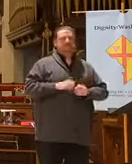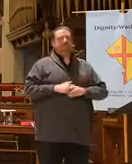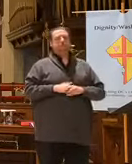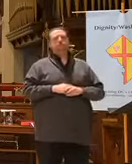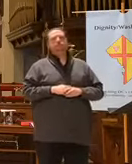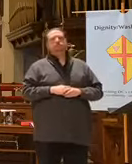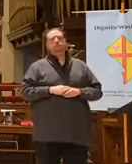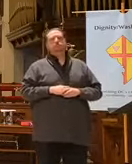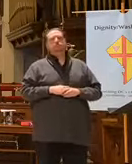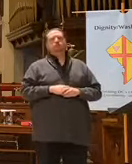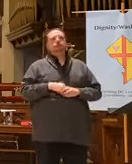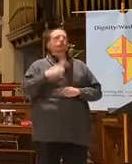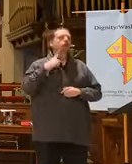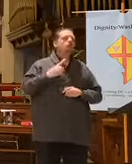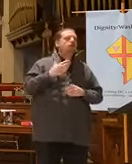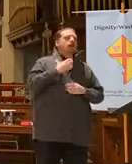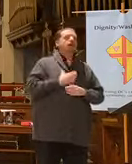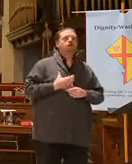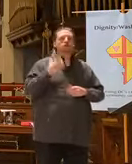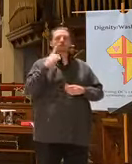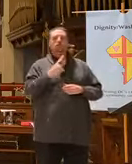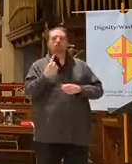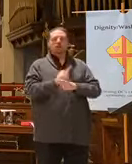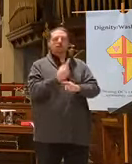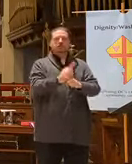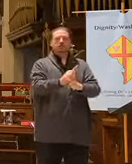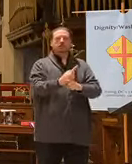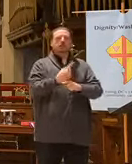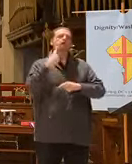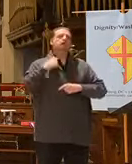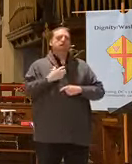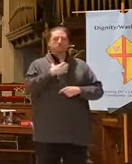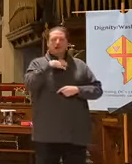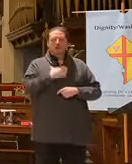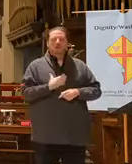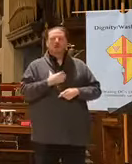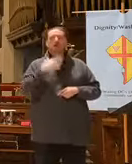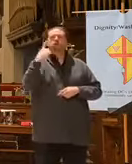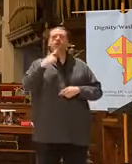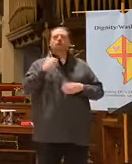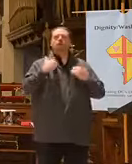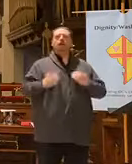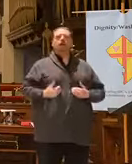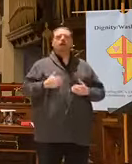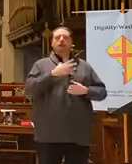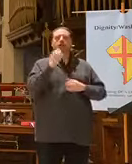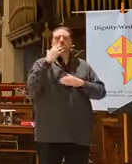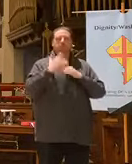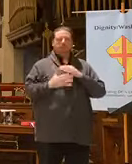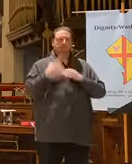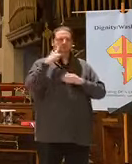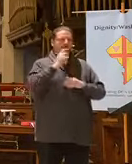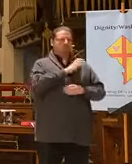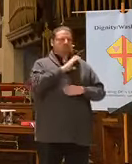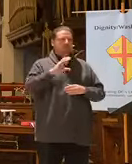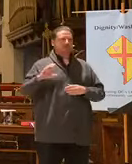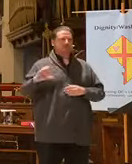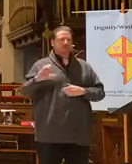Let us thirst and hunger for righteousness. Let us thirst and hunger for the body and blood of Christ.